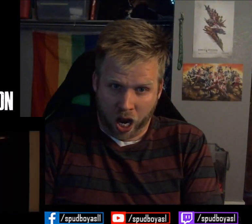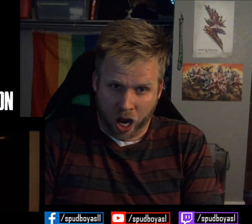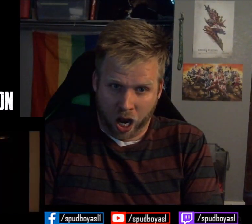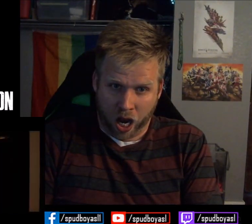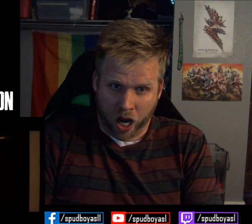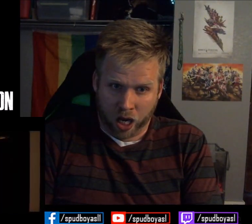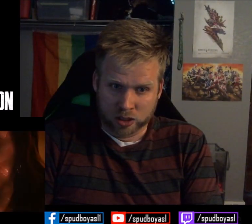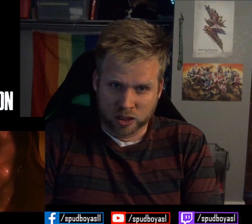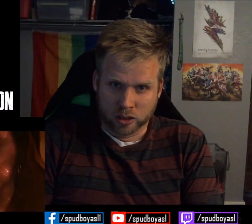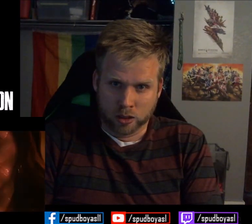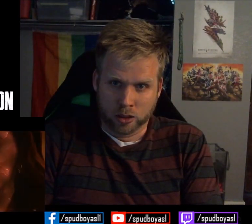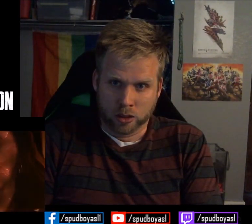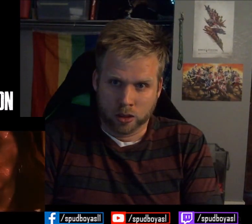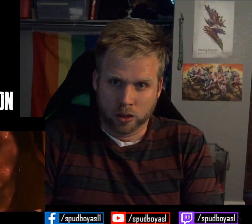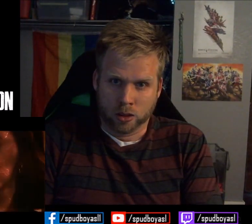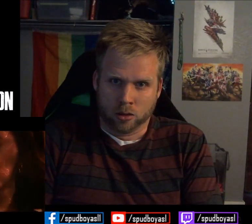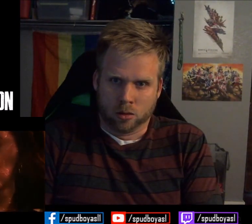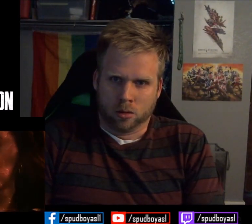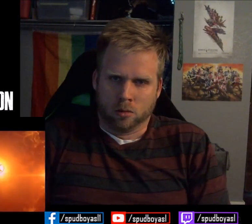It's too late.